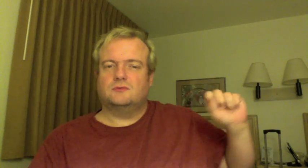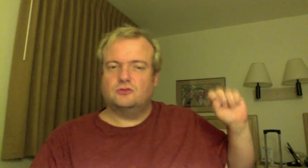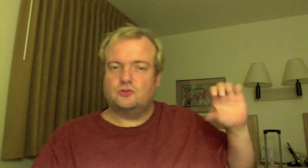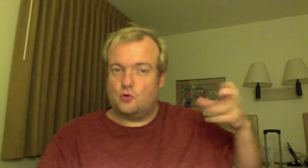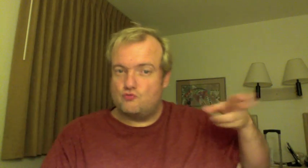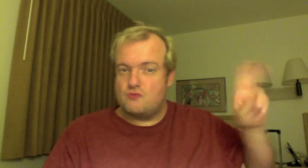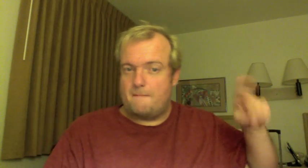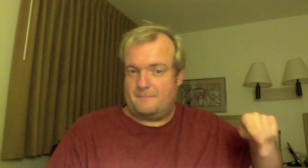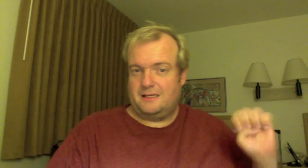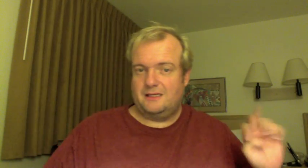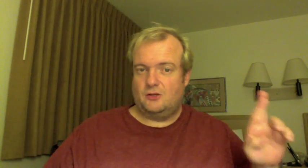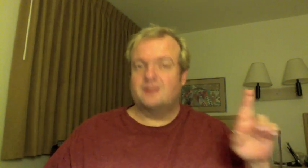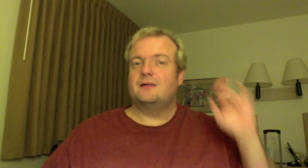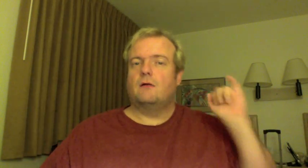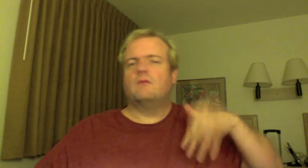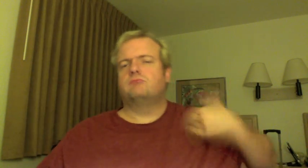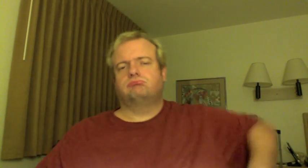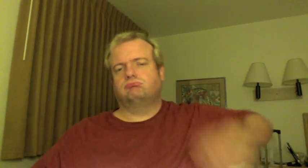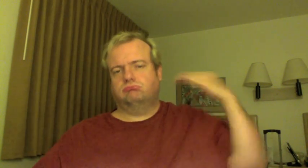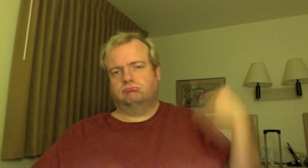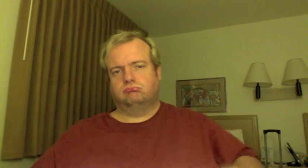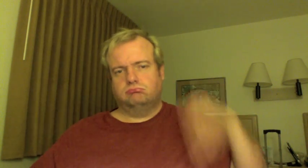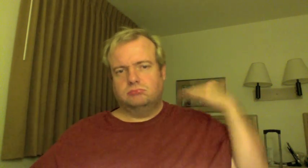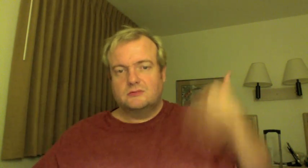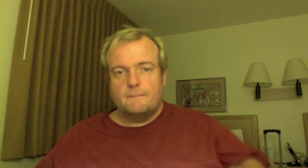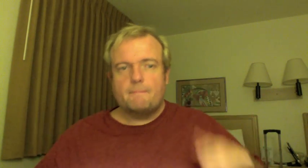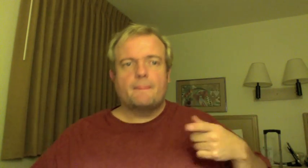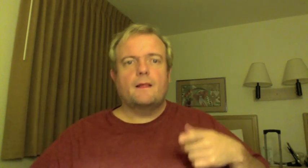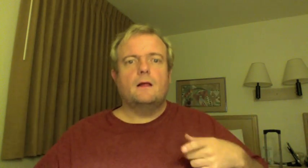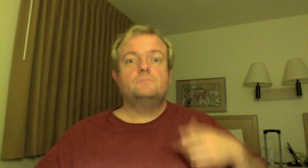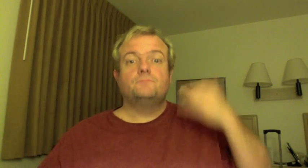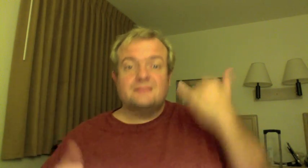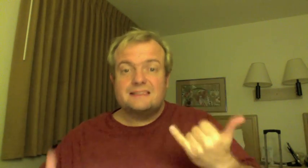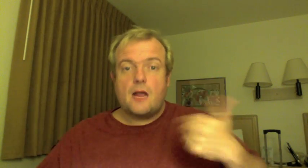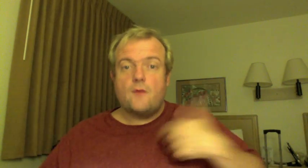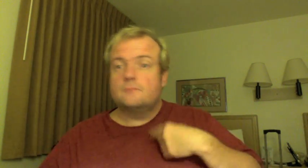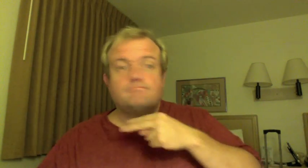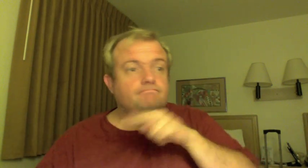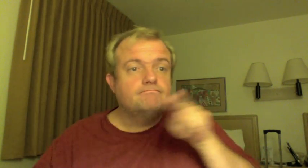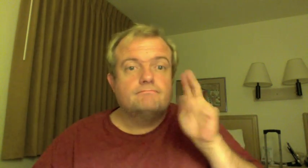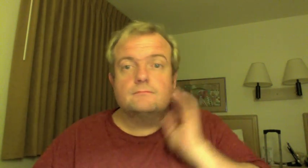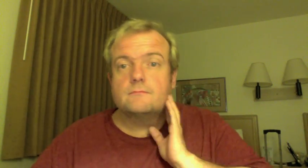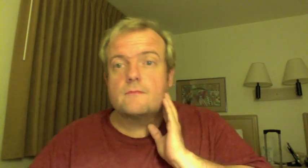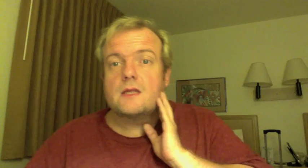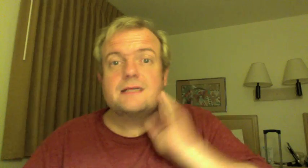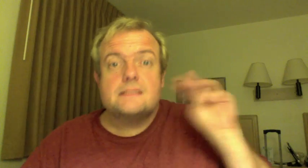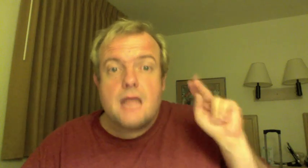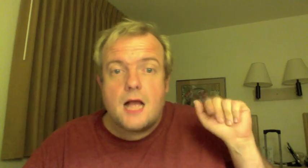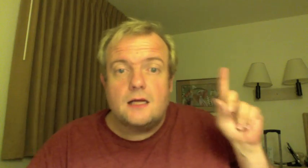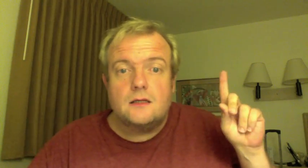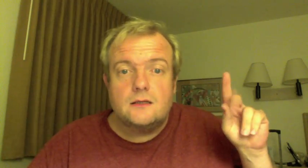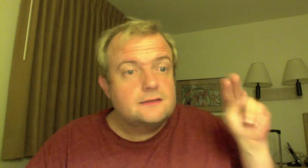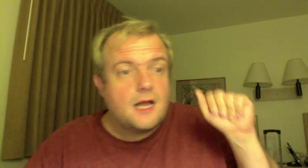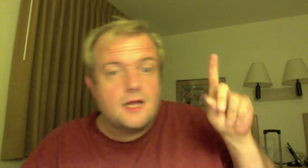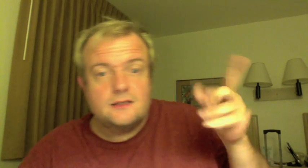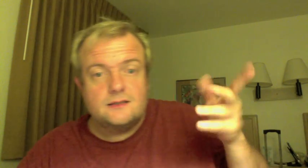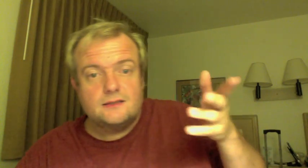The opening day, I think I will be inside the stadium together with all the people. Yeah, that will be an